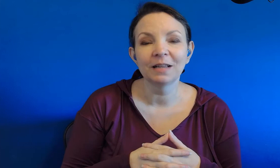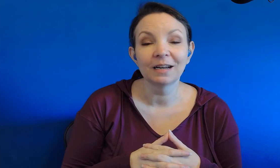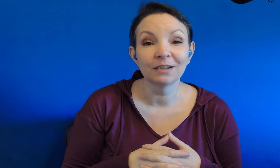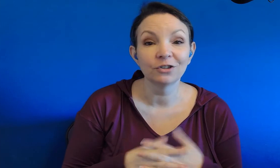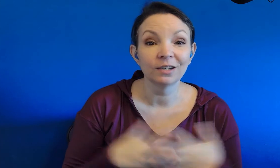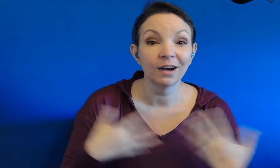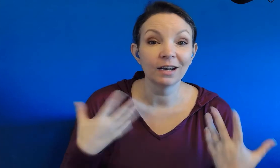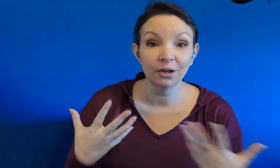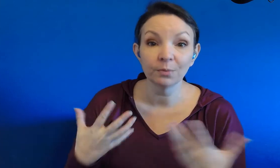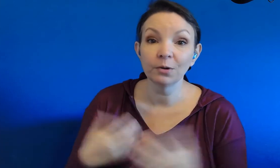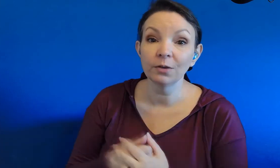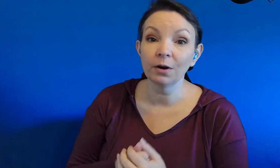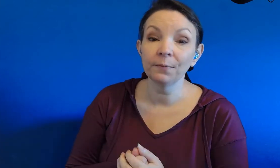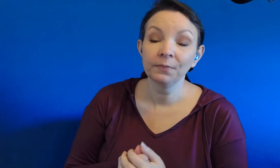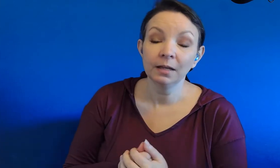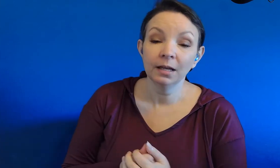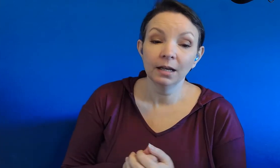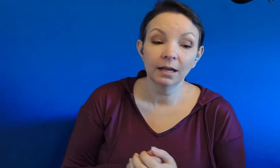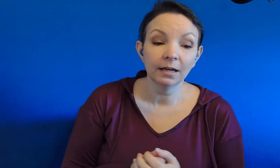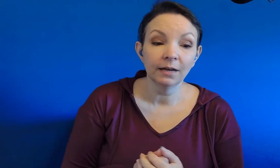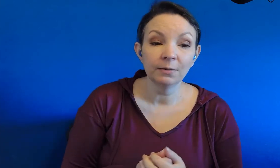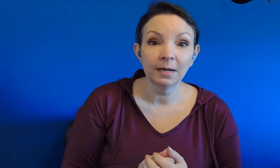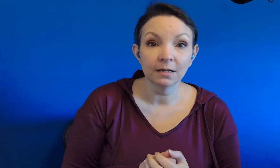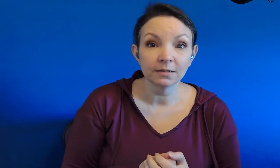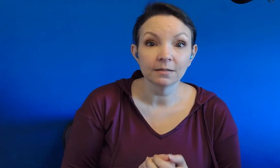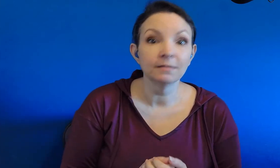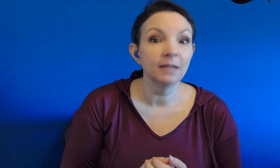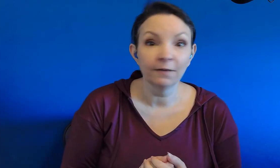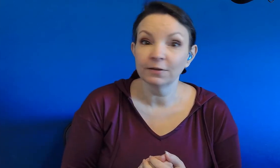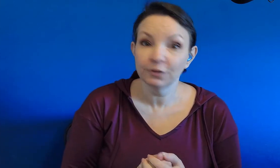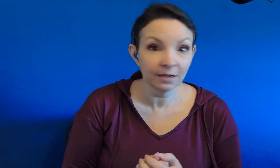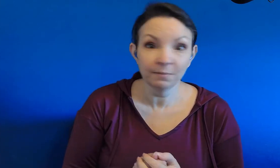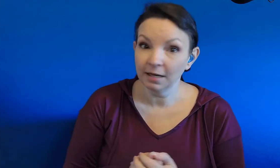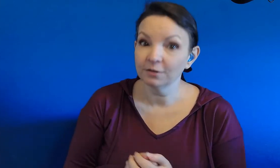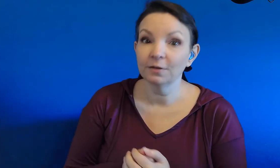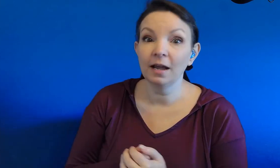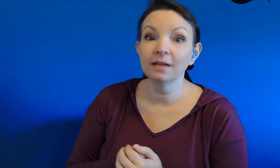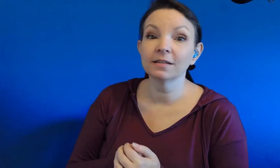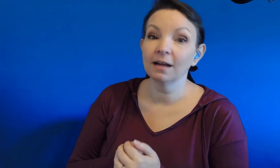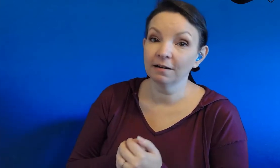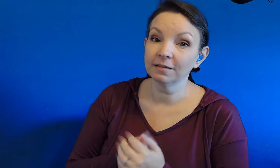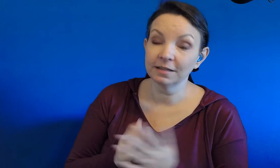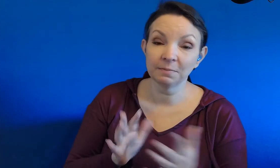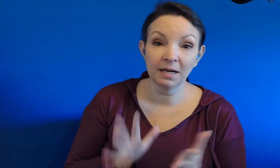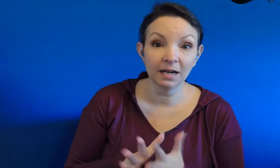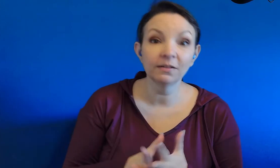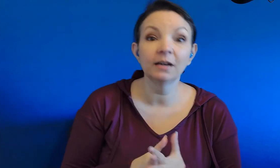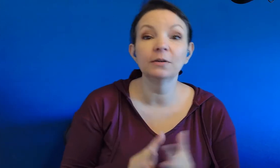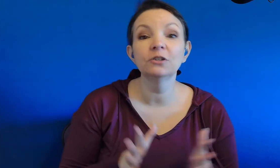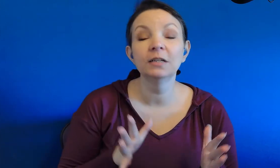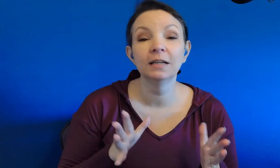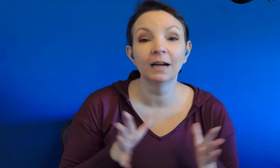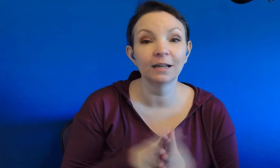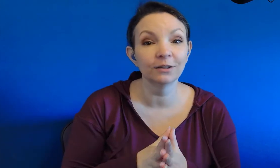actually talk and hear pretty well. And everybody else is deaf as you can be. So ASL, it's my native language. I didn't learn to